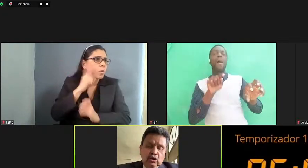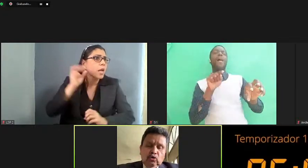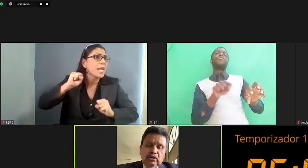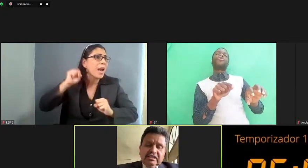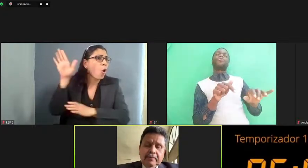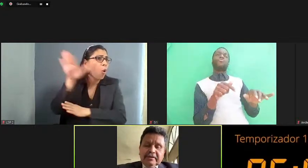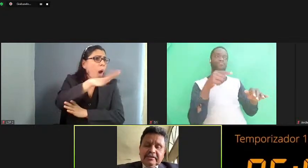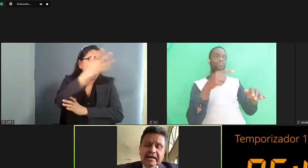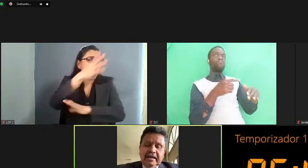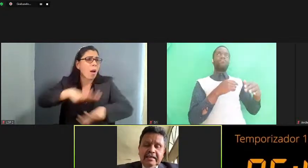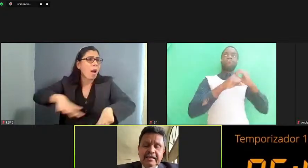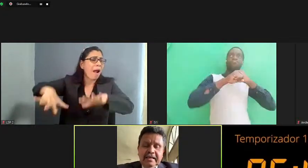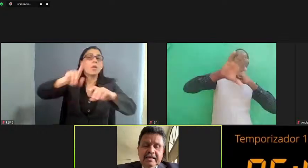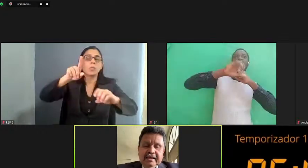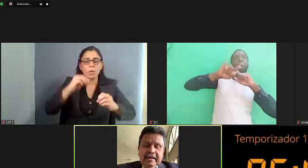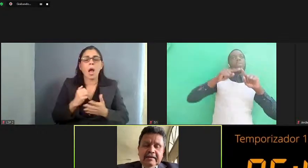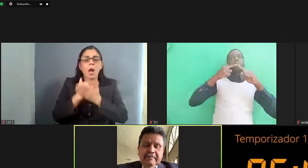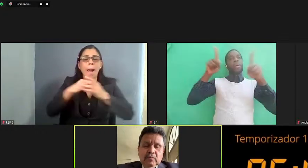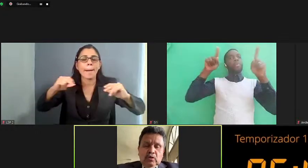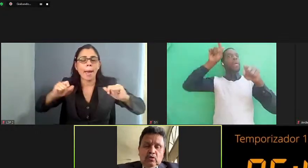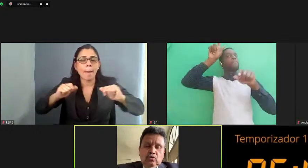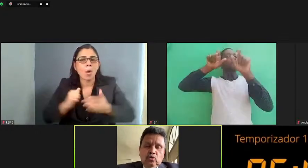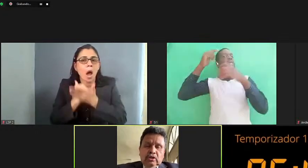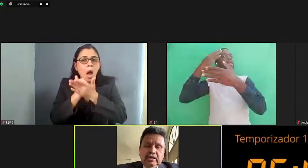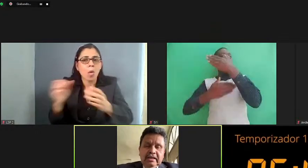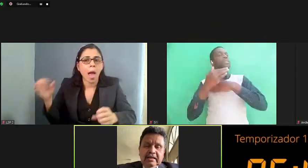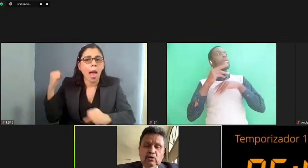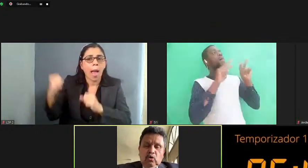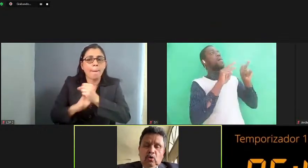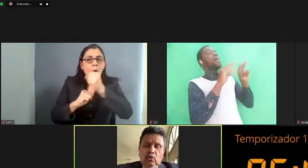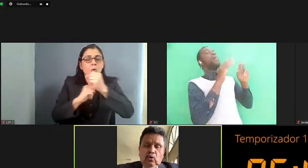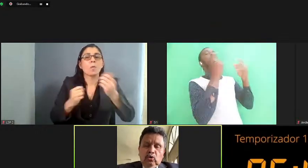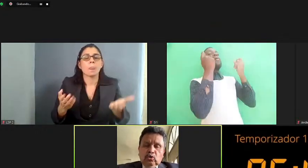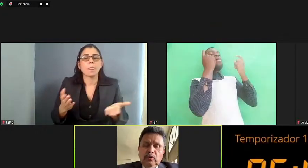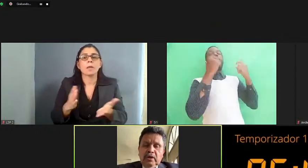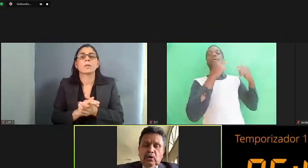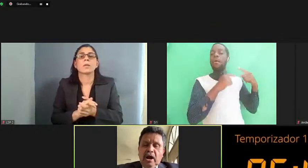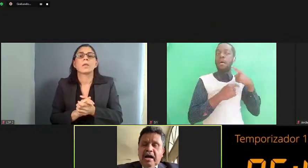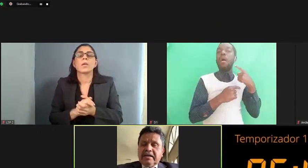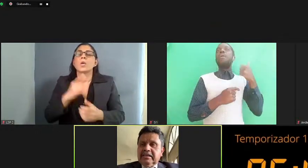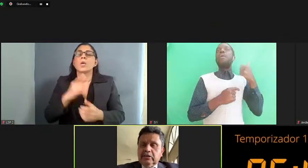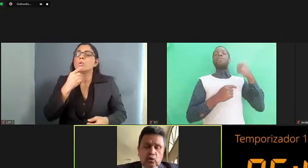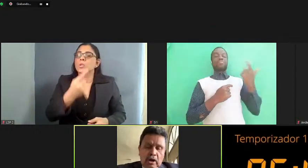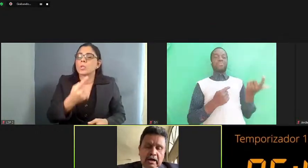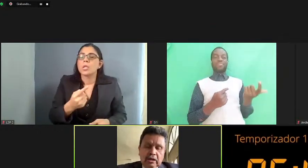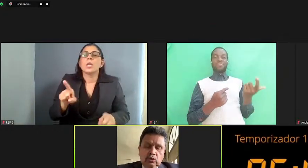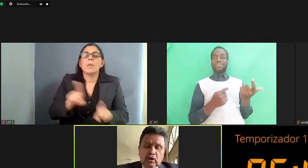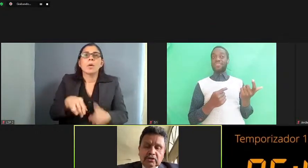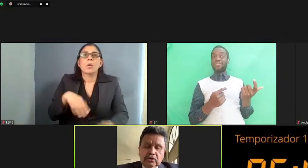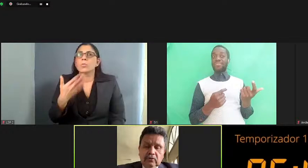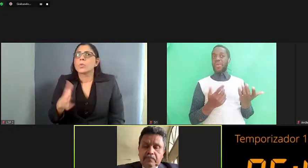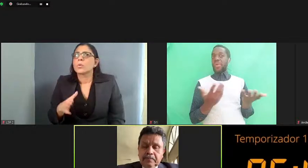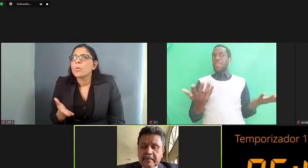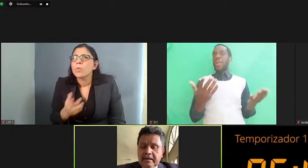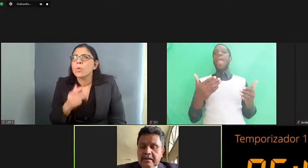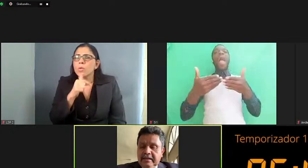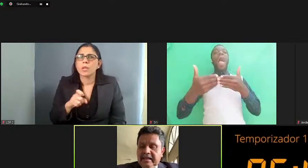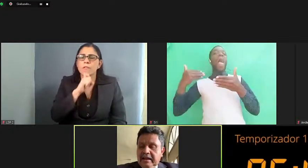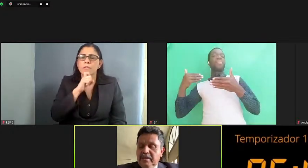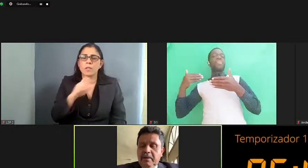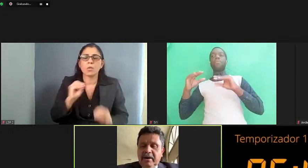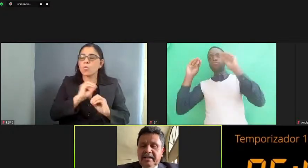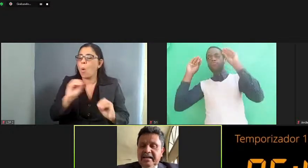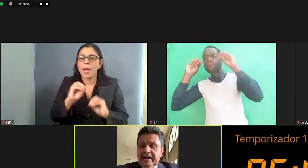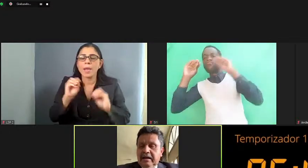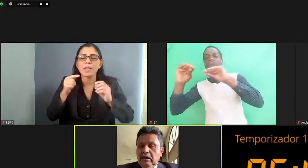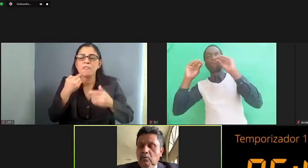means to reach persons with disabilities that do not have or didn't have access